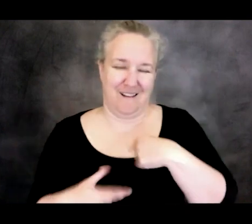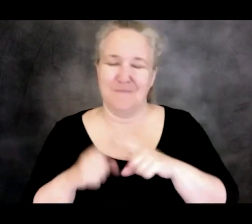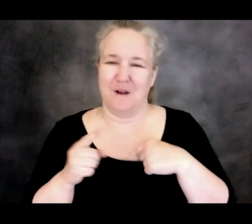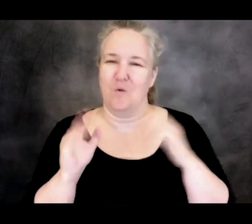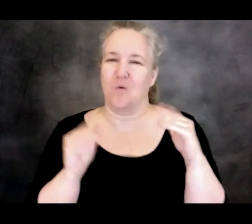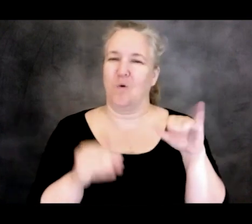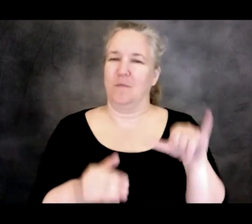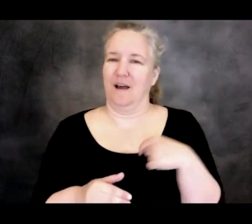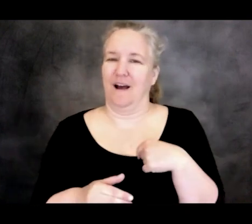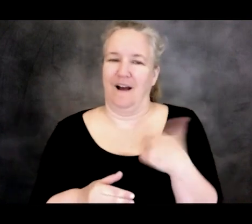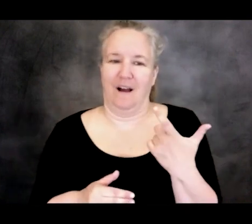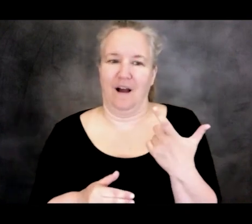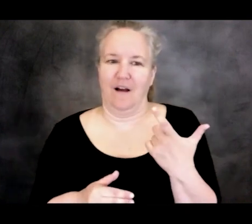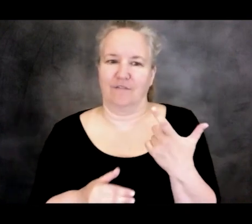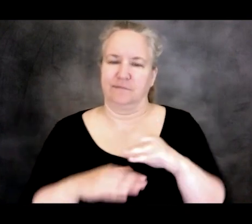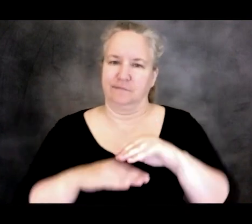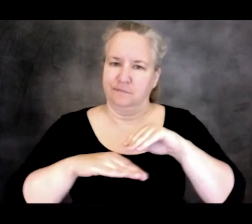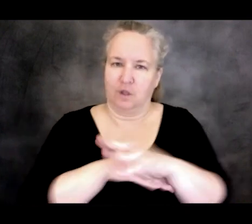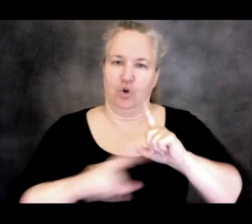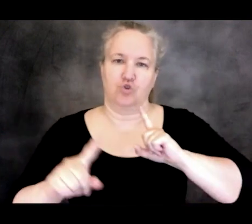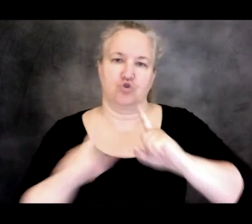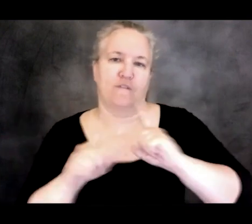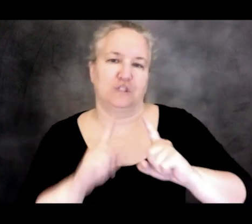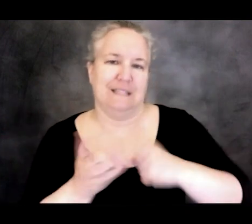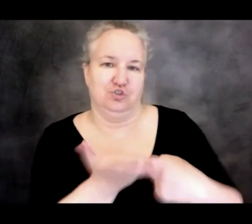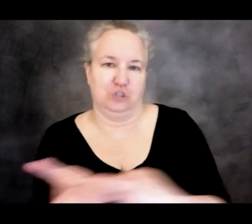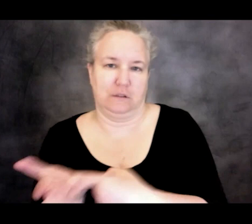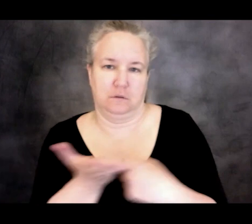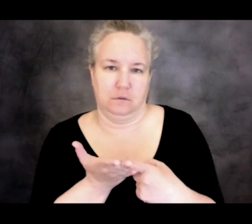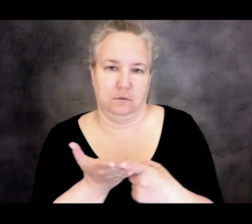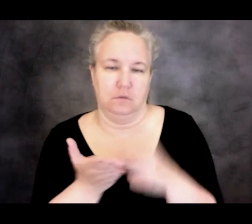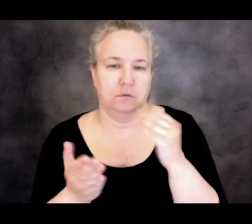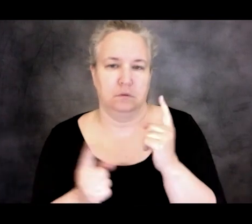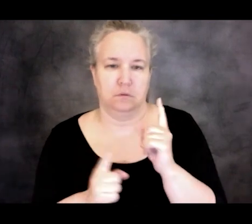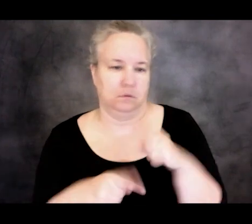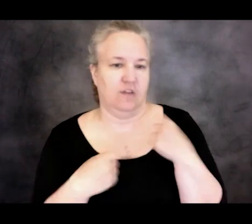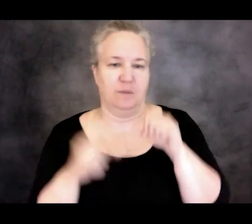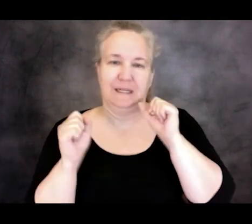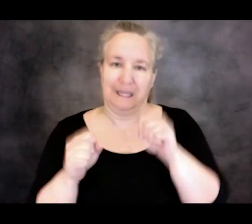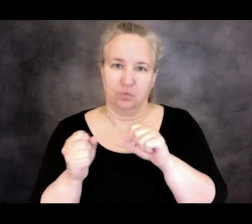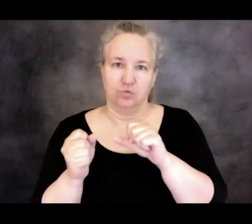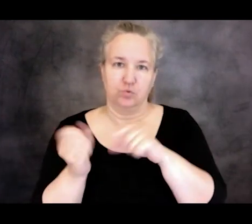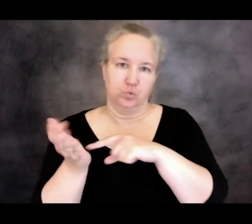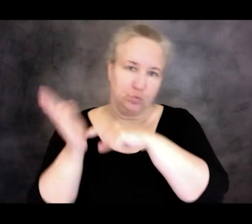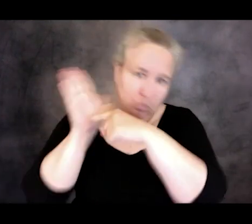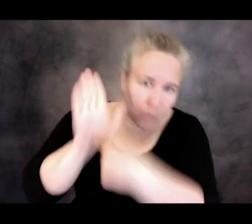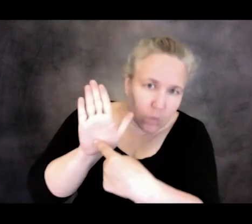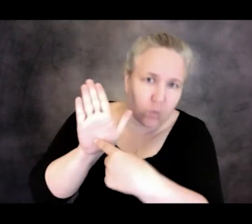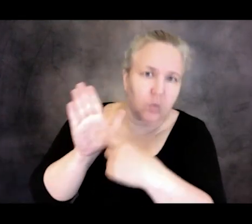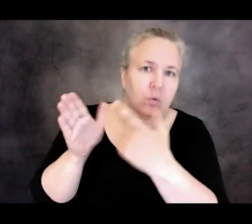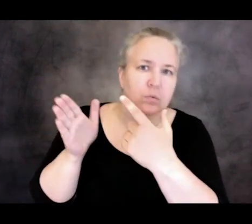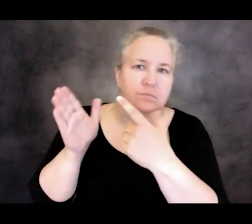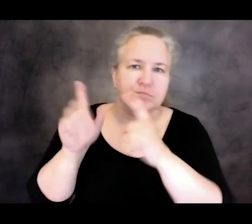I've contributed to a conversation and been able to shed some different light, to tell some